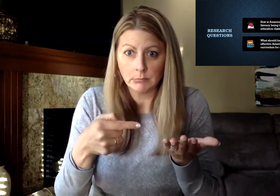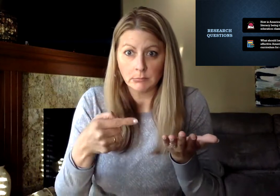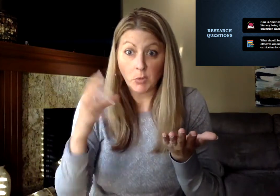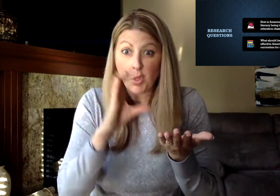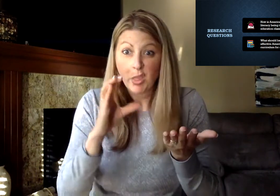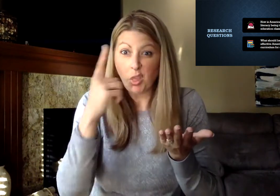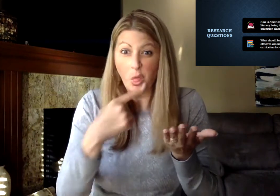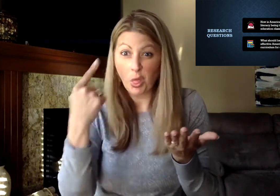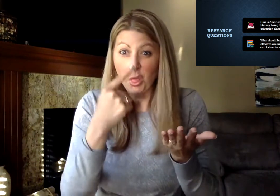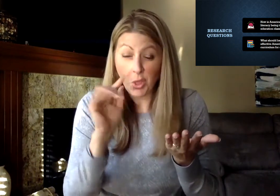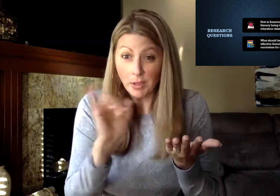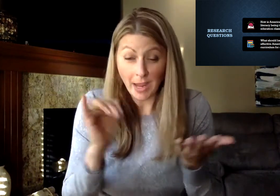what would it look like?